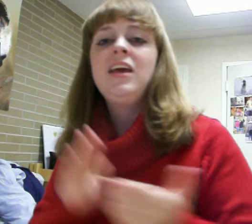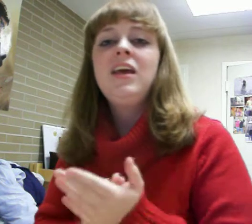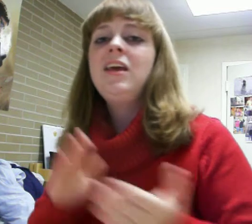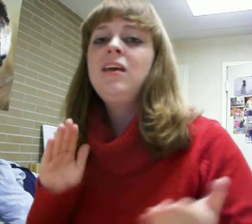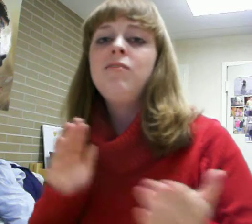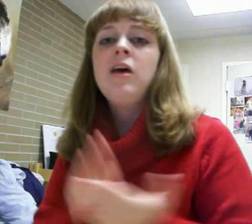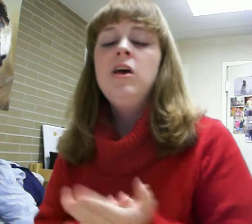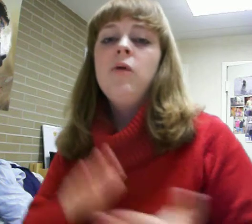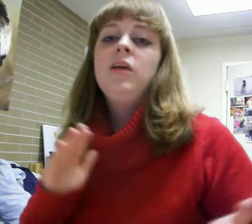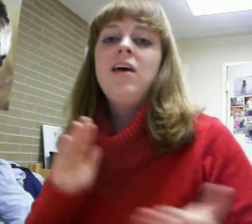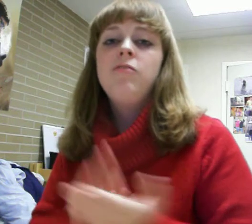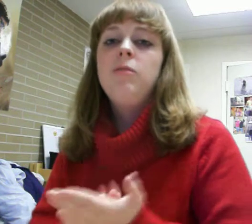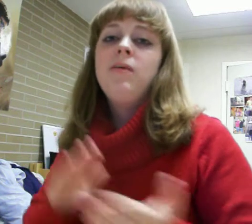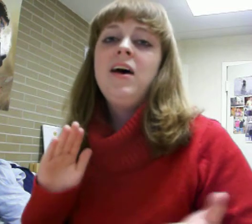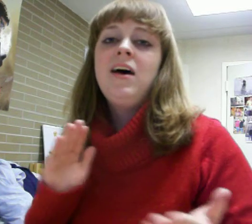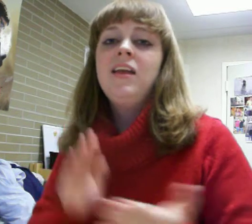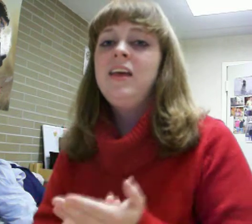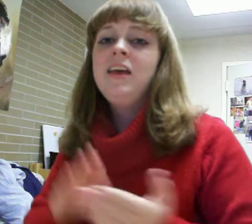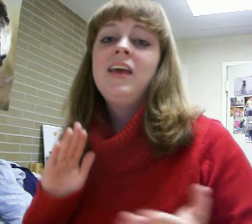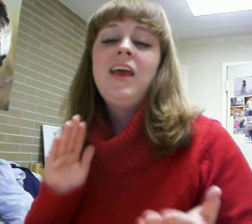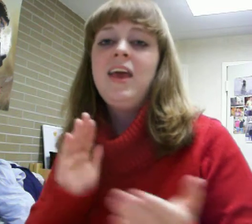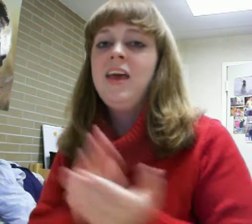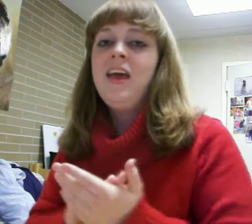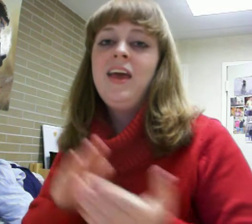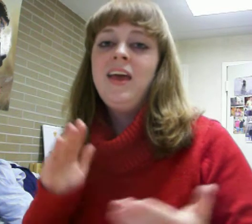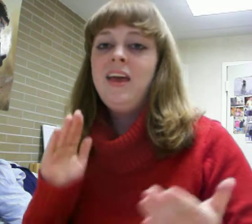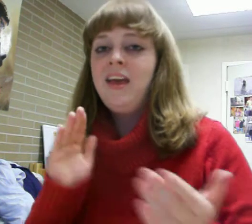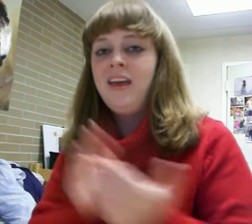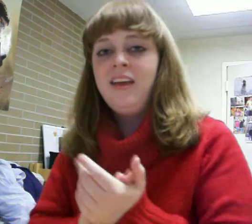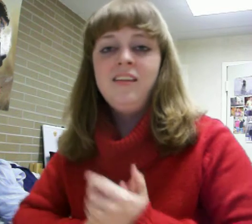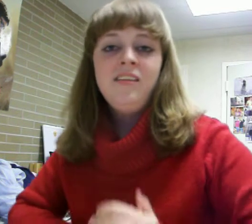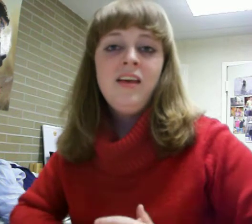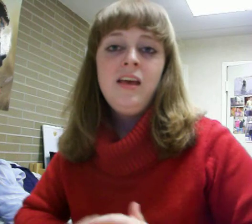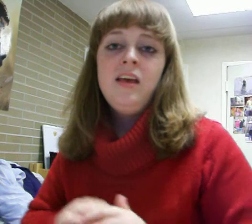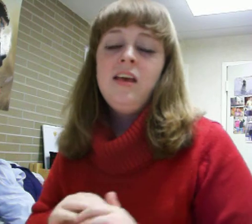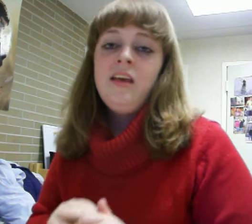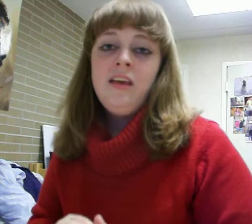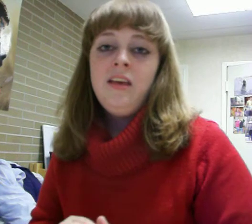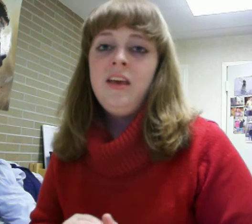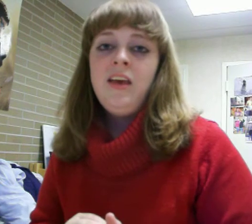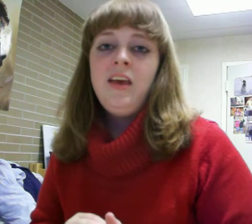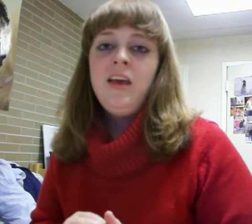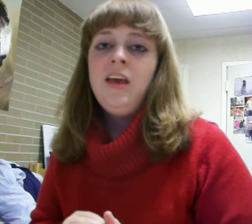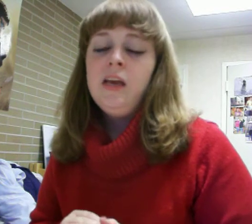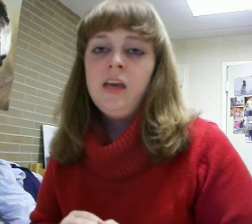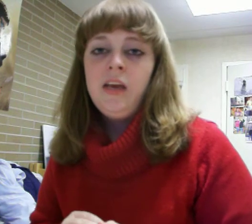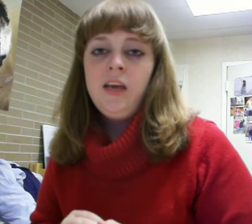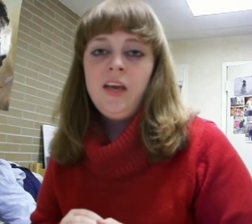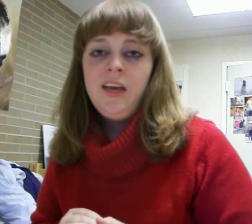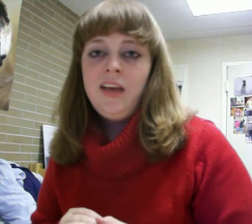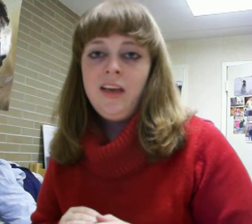when everybody can't Hear Hear Hear